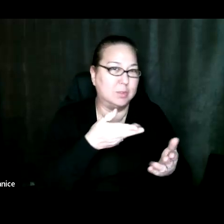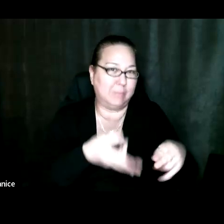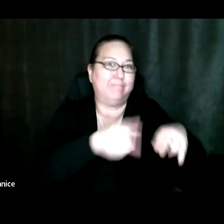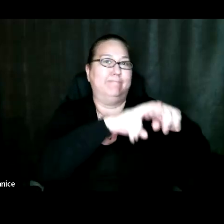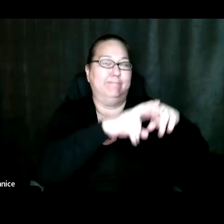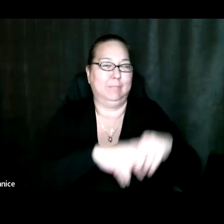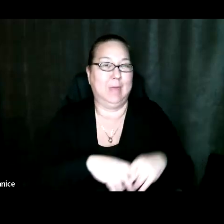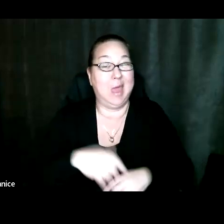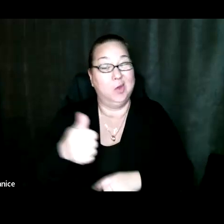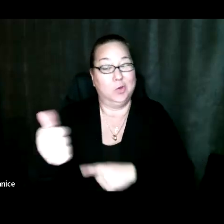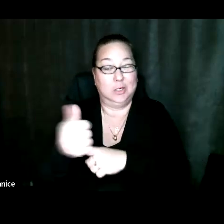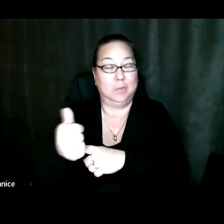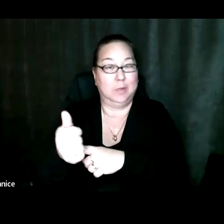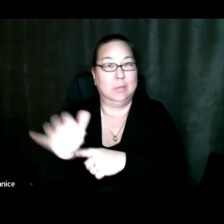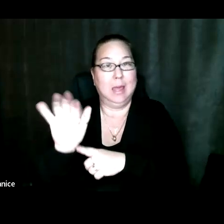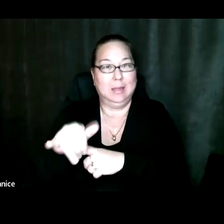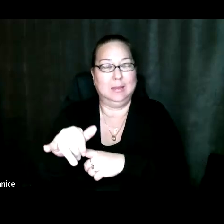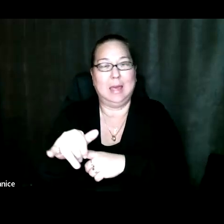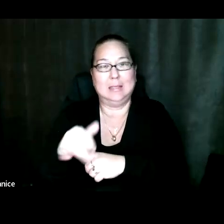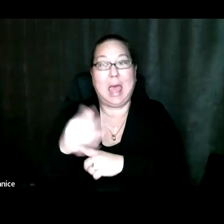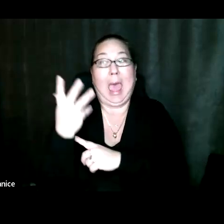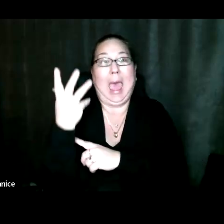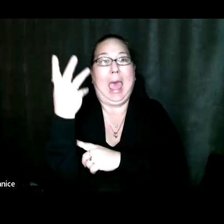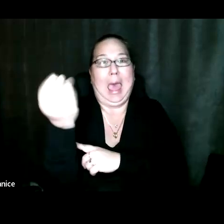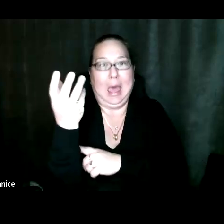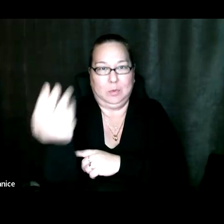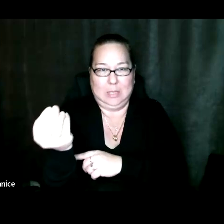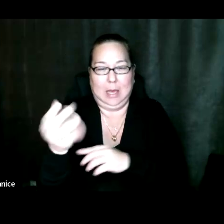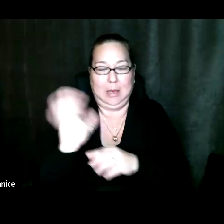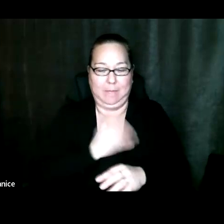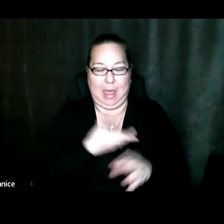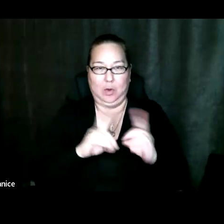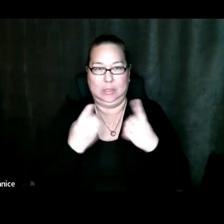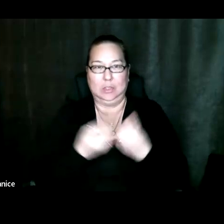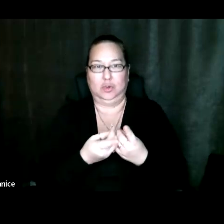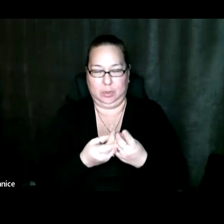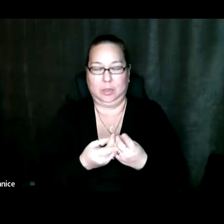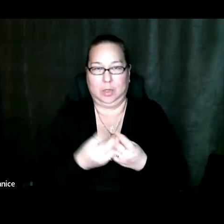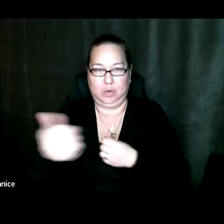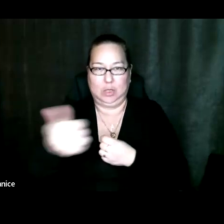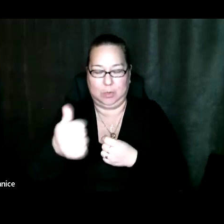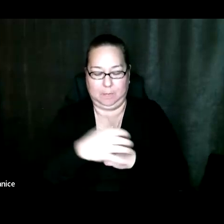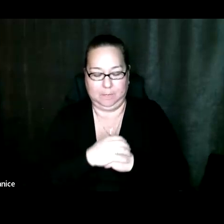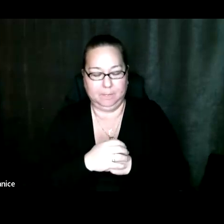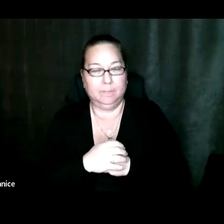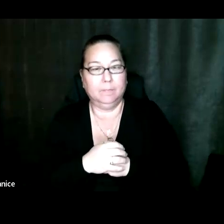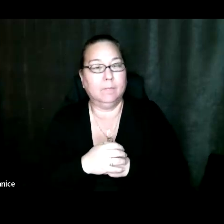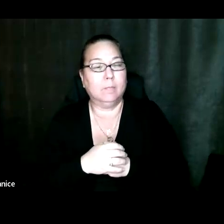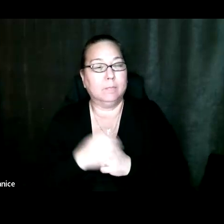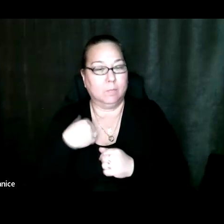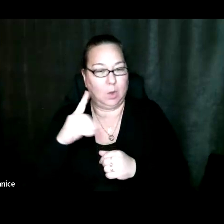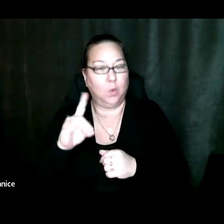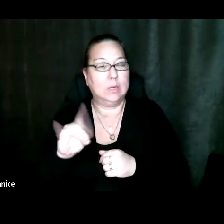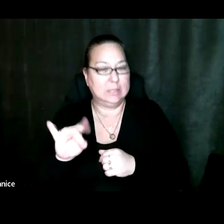was mostly related to transportation out of the district. And then we did identify operational savings from salary and